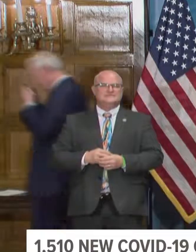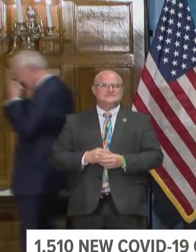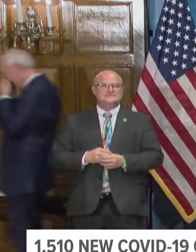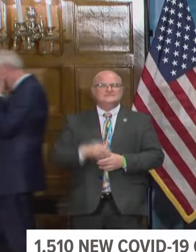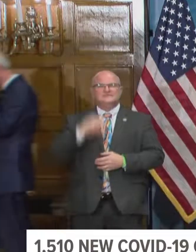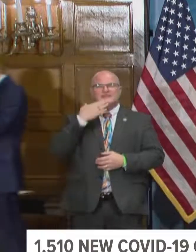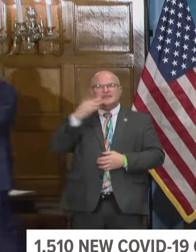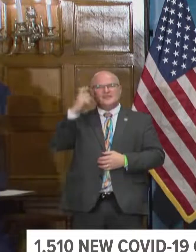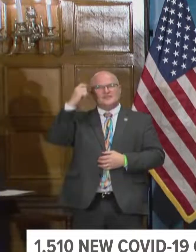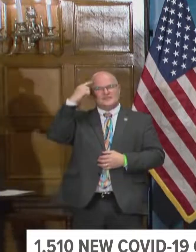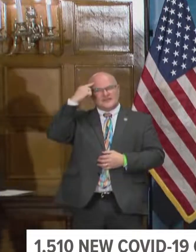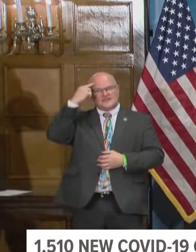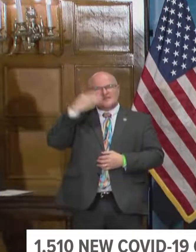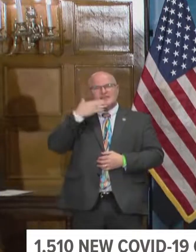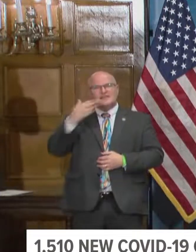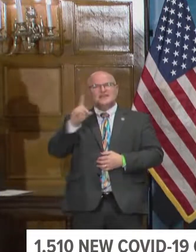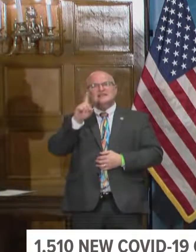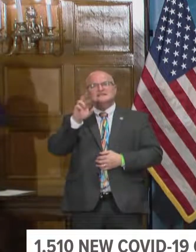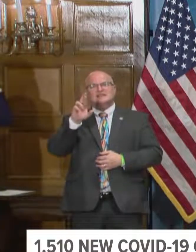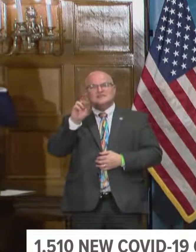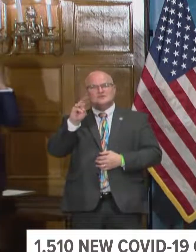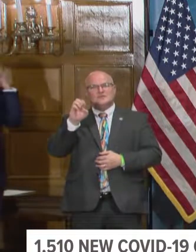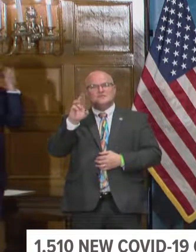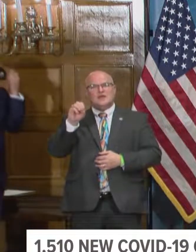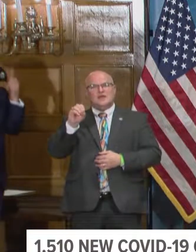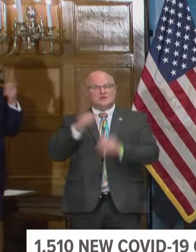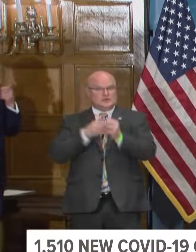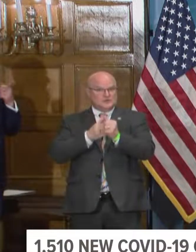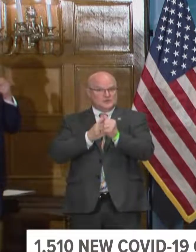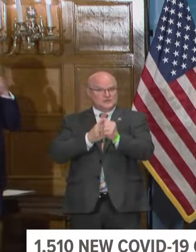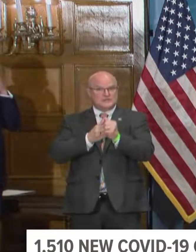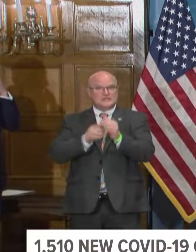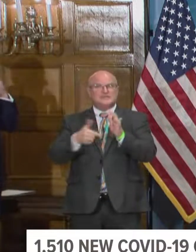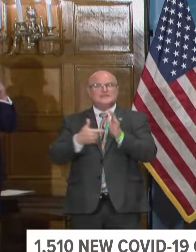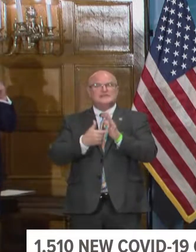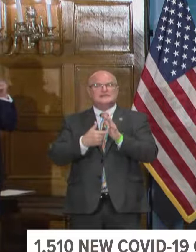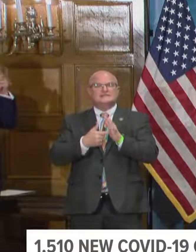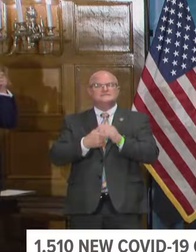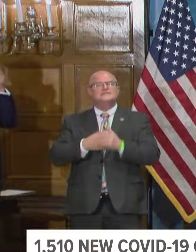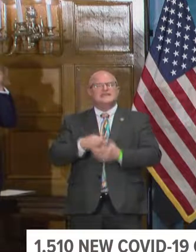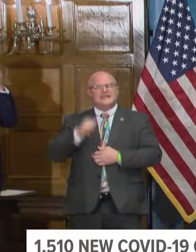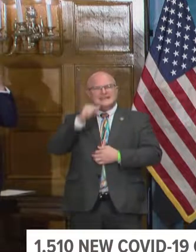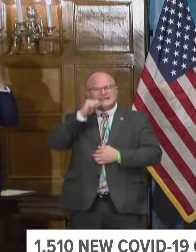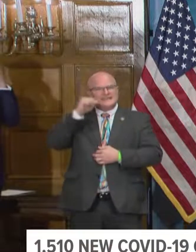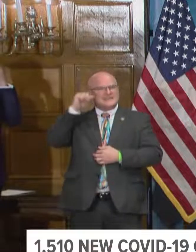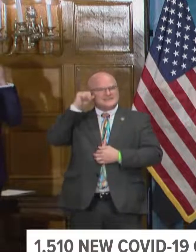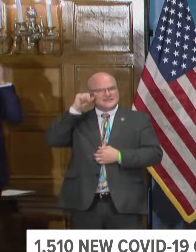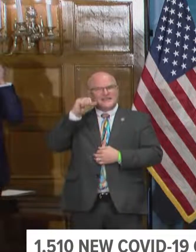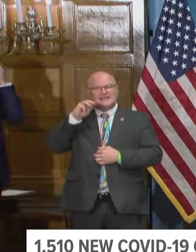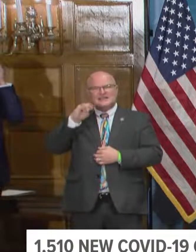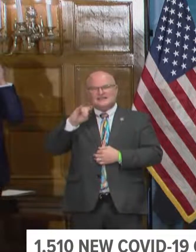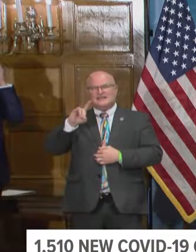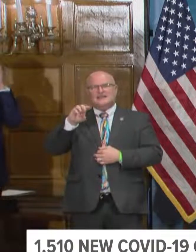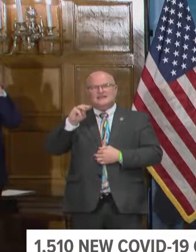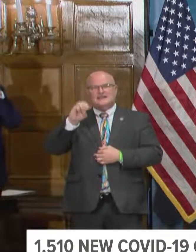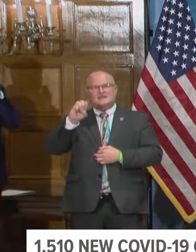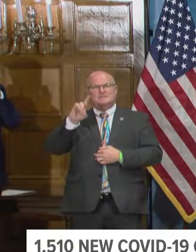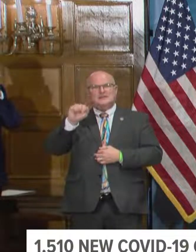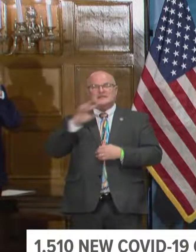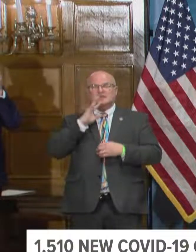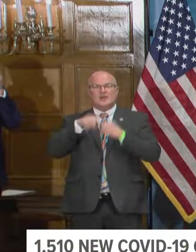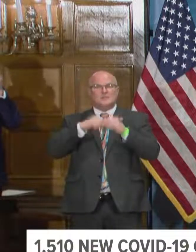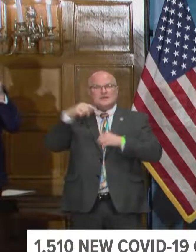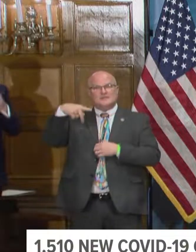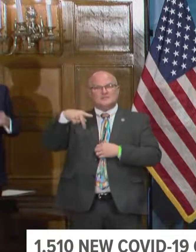Thank you, Governor, and thank you, Dr. Romero, for your leadership. And to the media yesterday, really appreciate the coverage on the PUA,